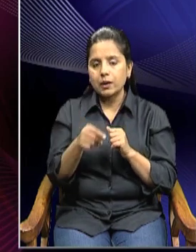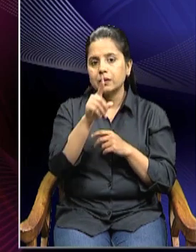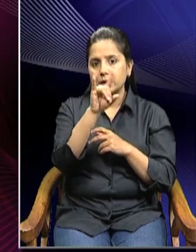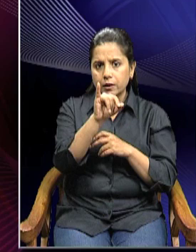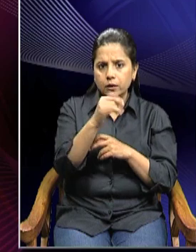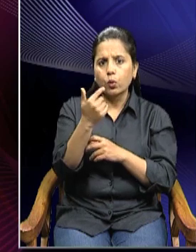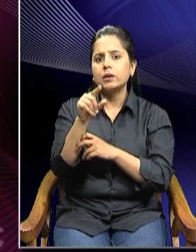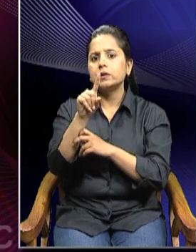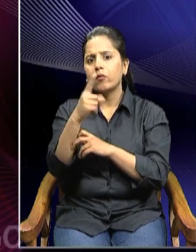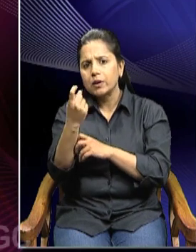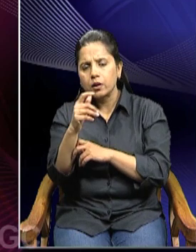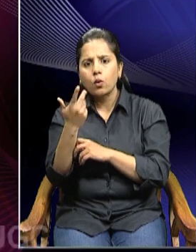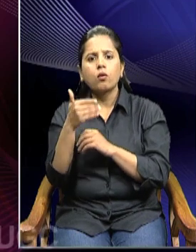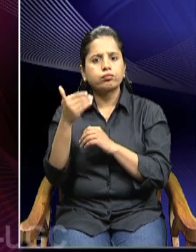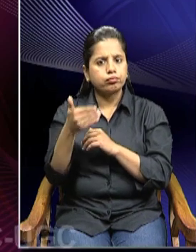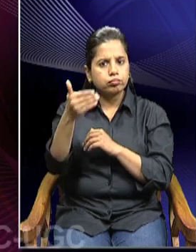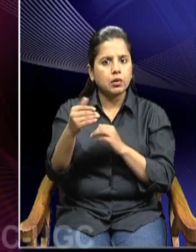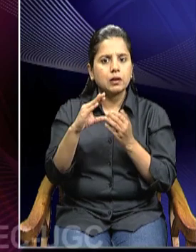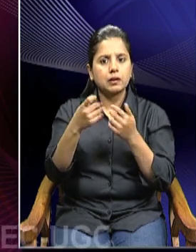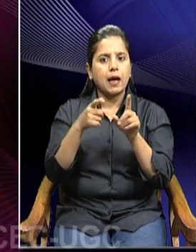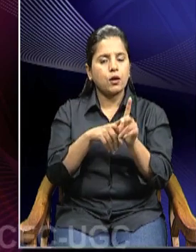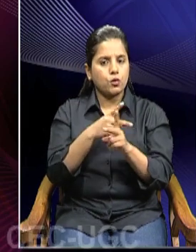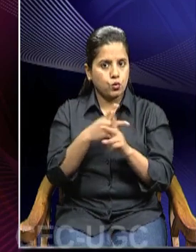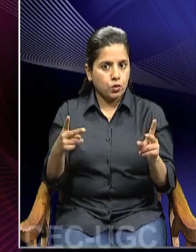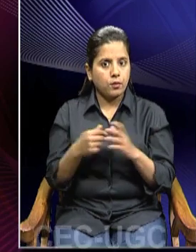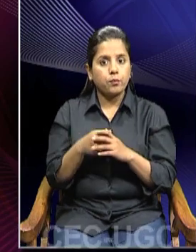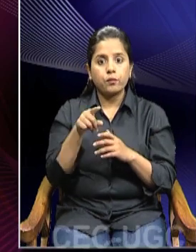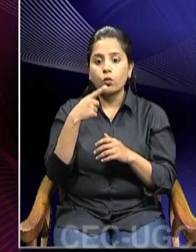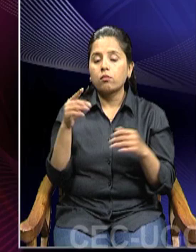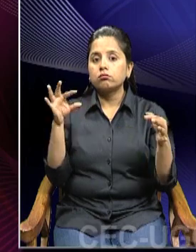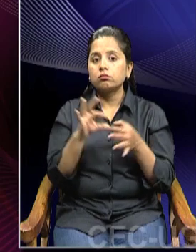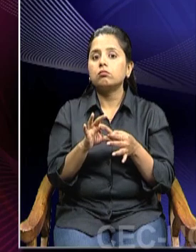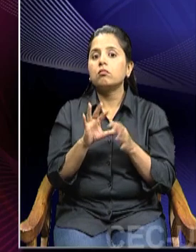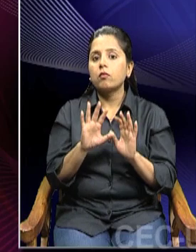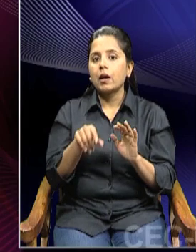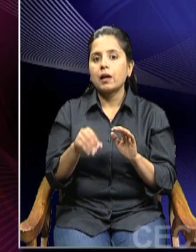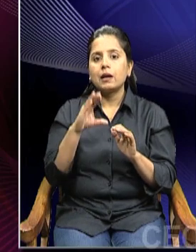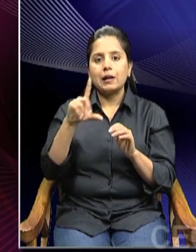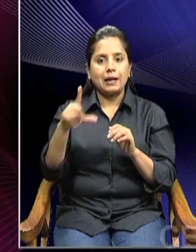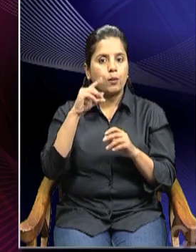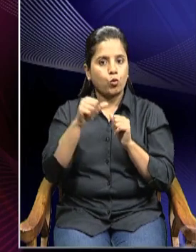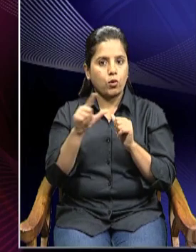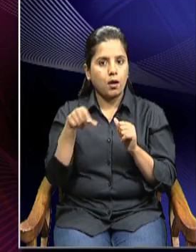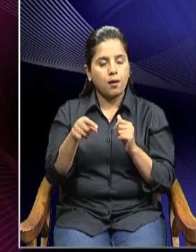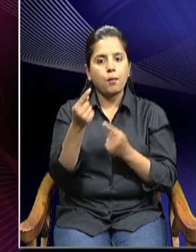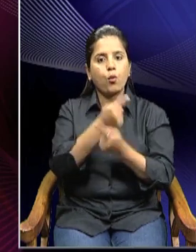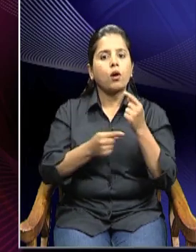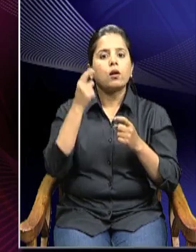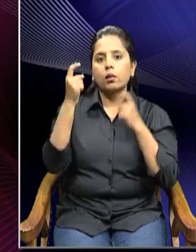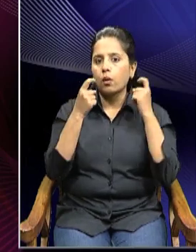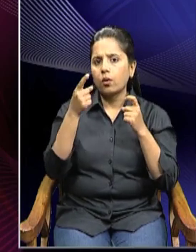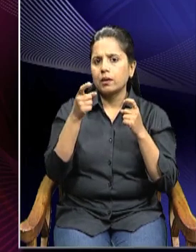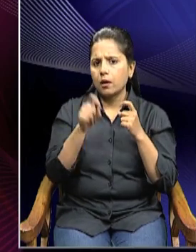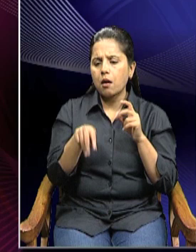and 17th and subsequent centuries who are associated with liberal political thought can also